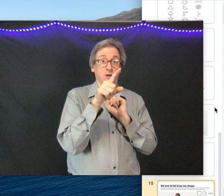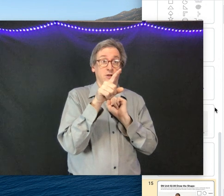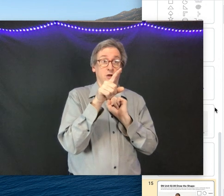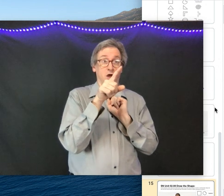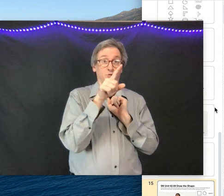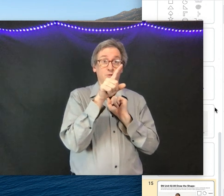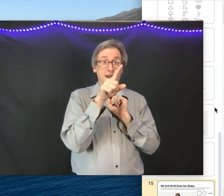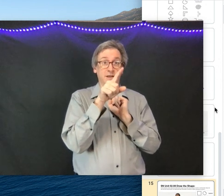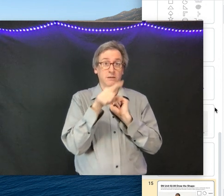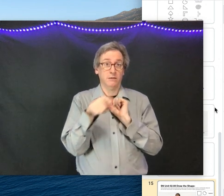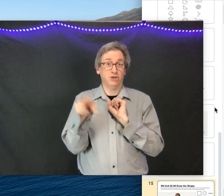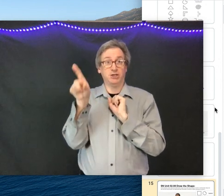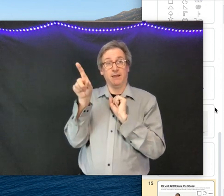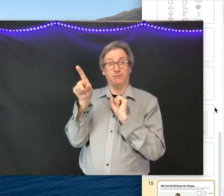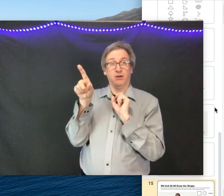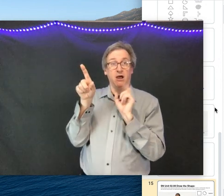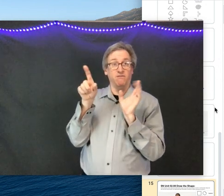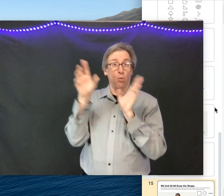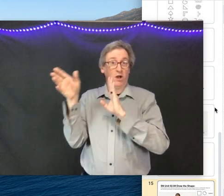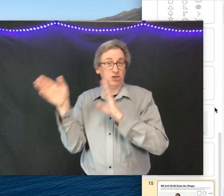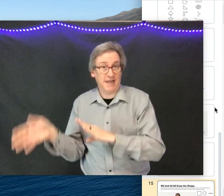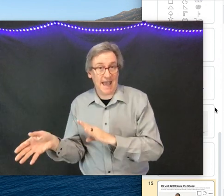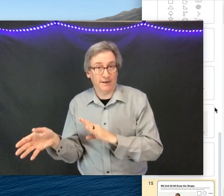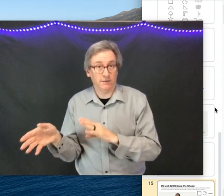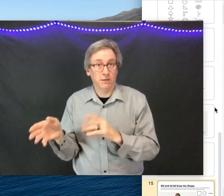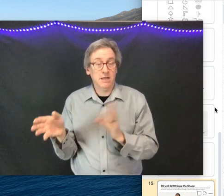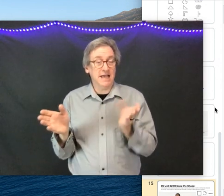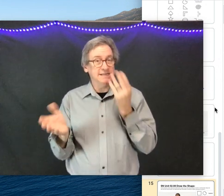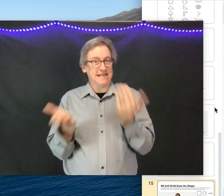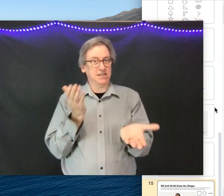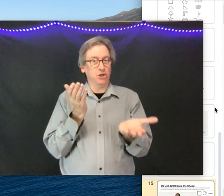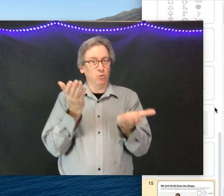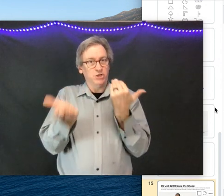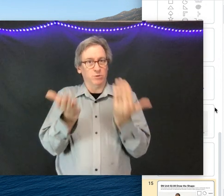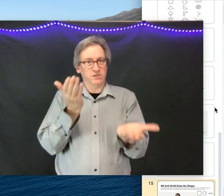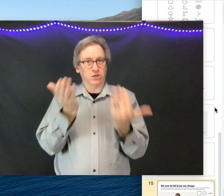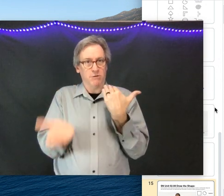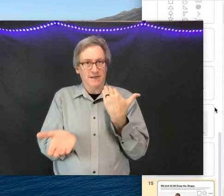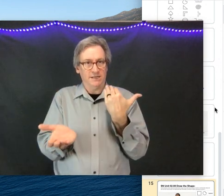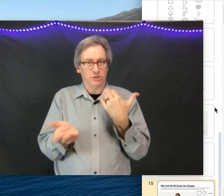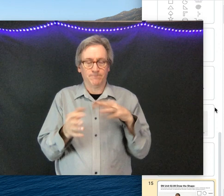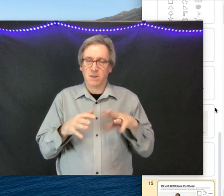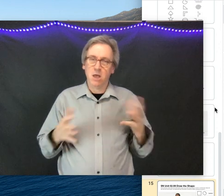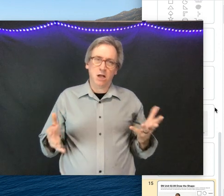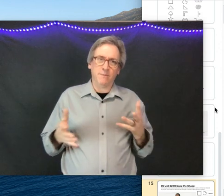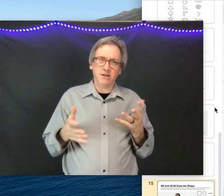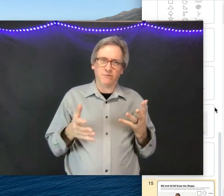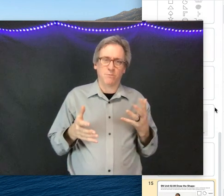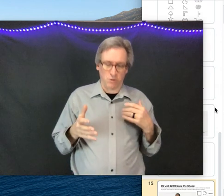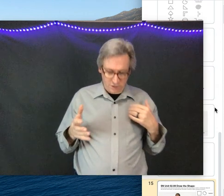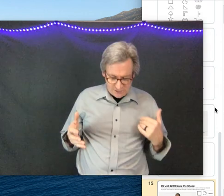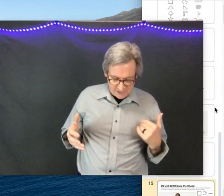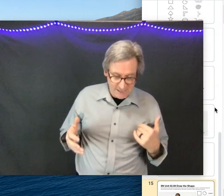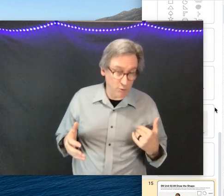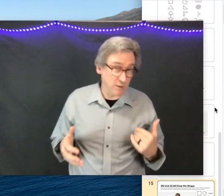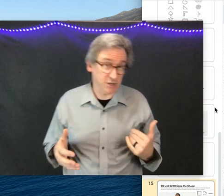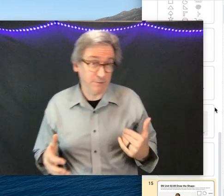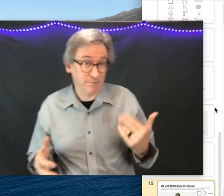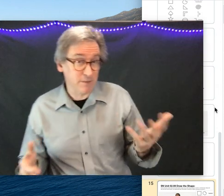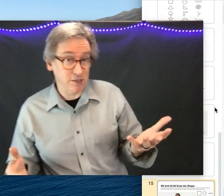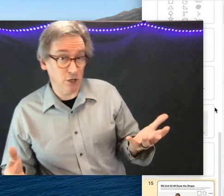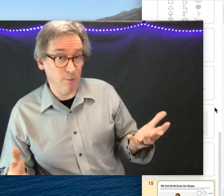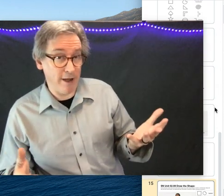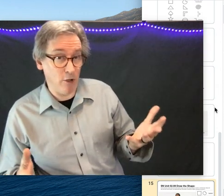then a red shape of what she added. And it's asking you which one's the correct answer. A couple of different approaches to the same